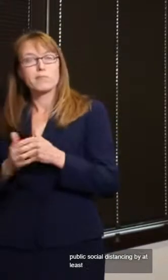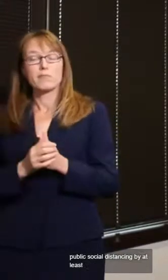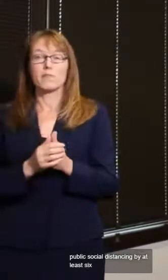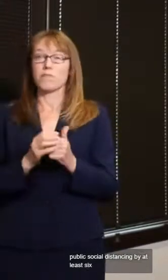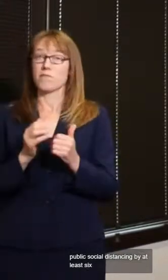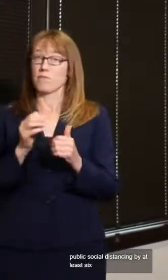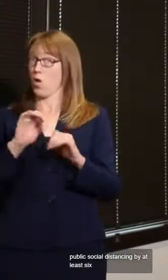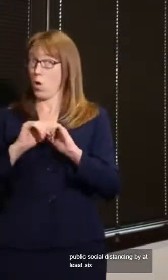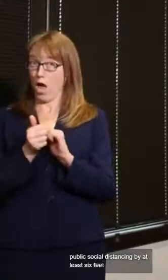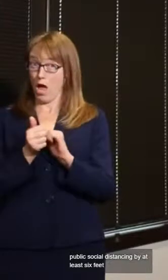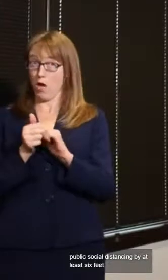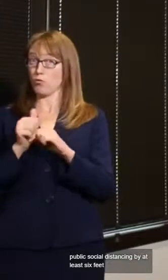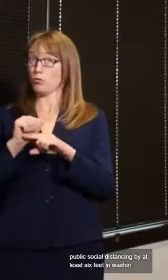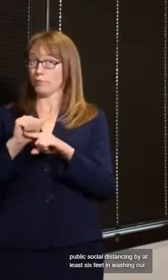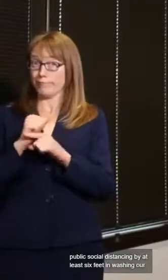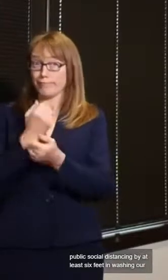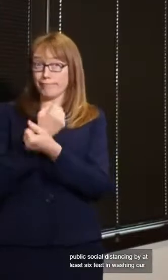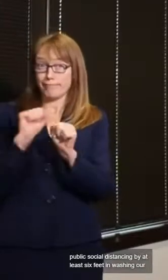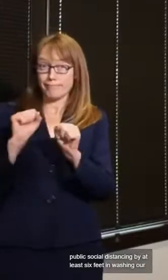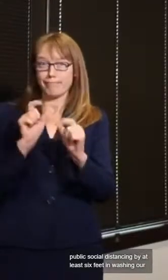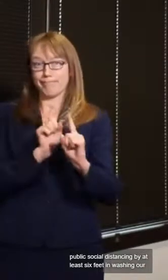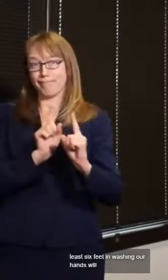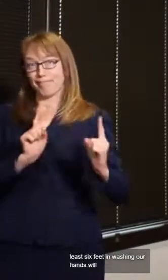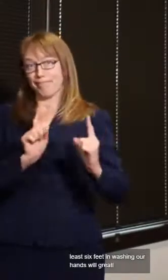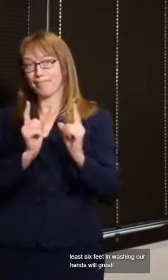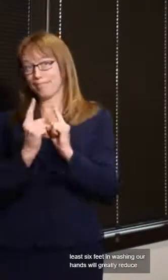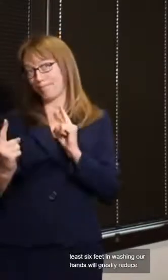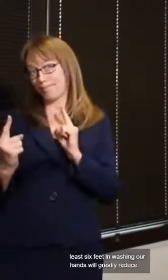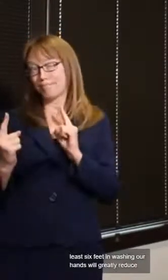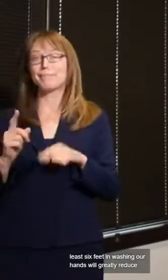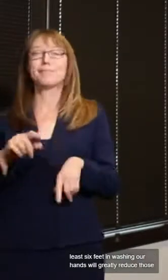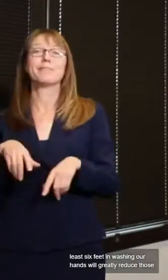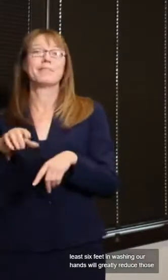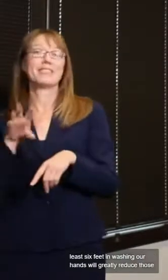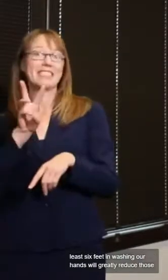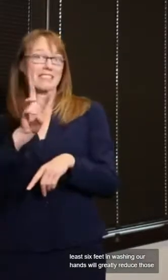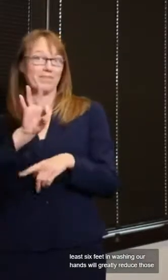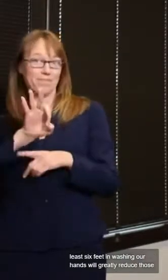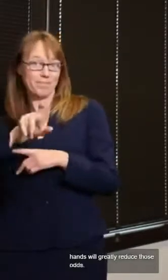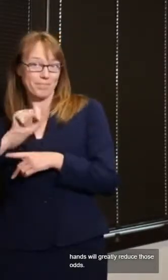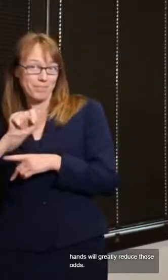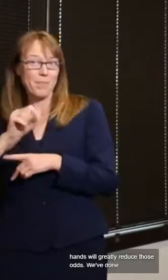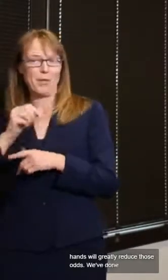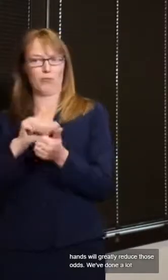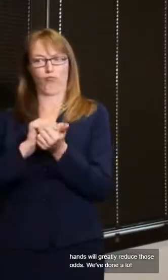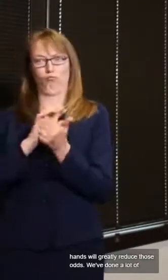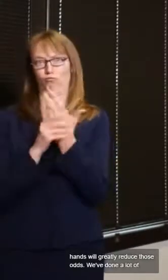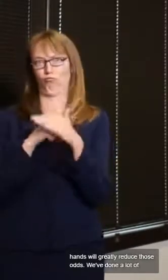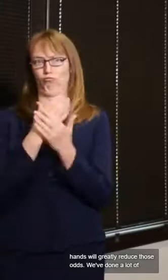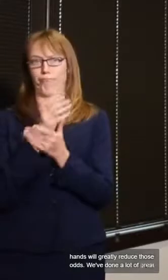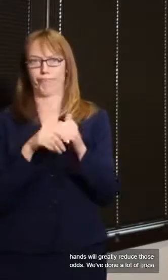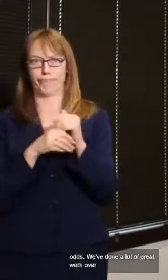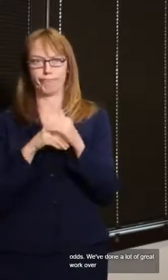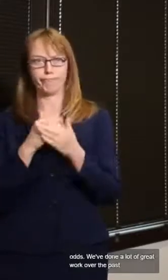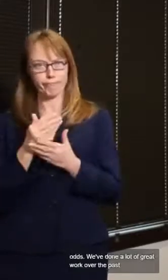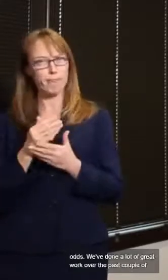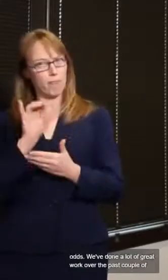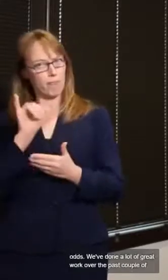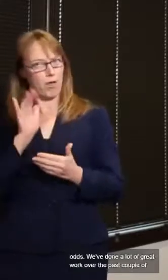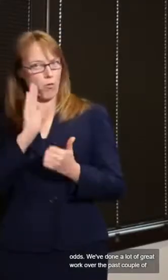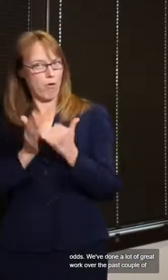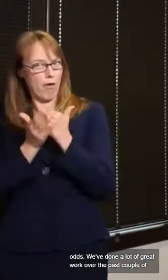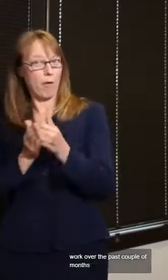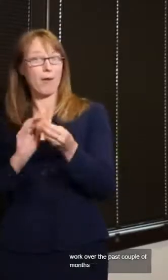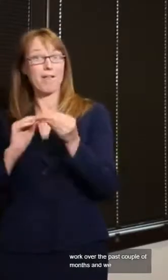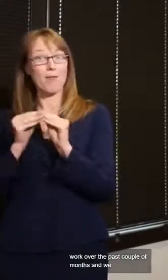6 feet, and washing our hands will greatly reduce those odds. We've done a lot of great work over the past couple of months,